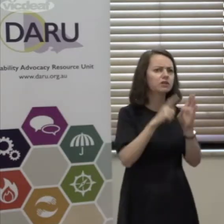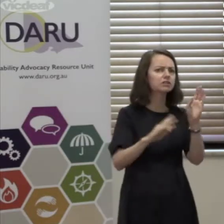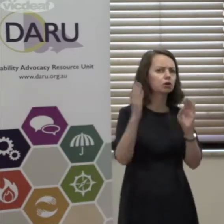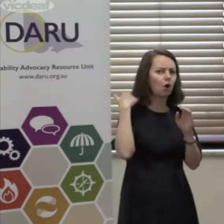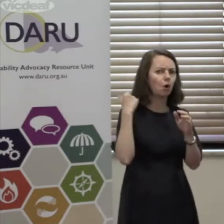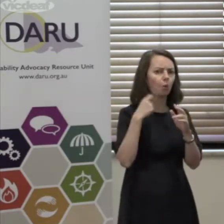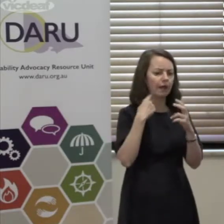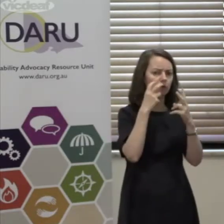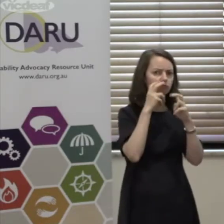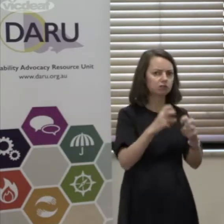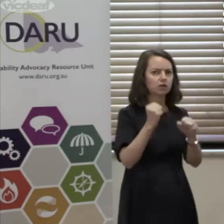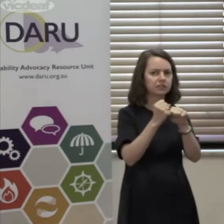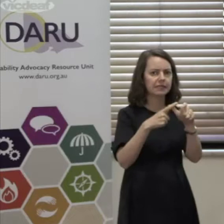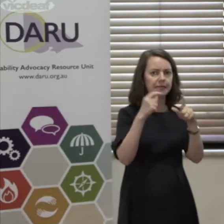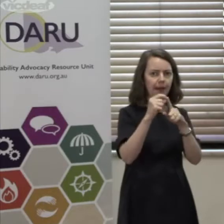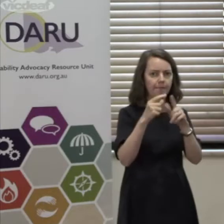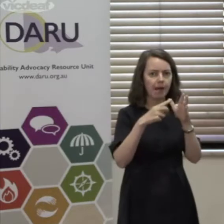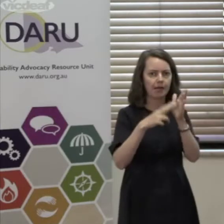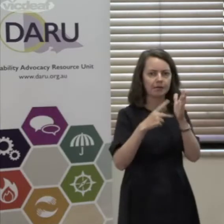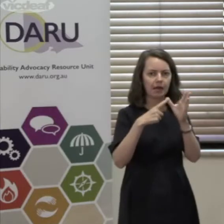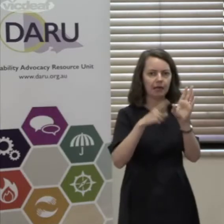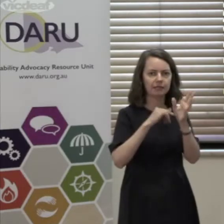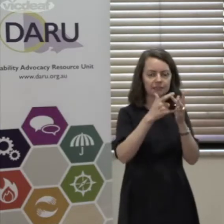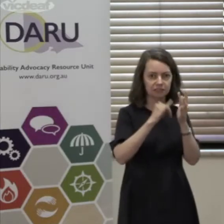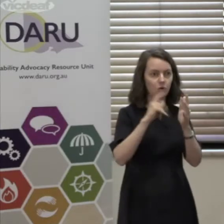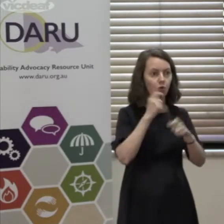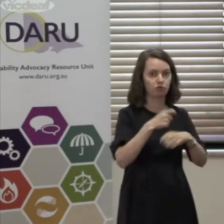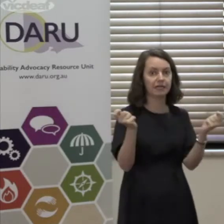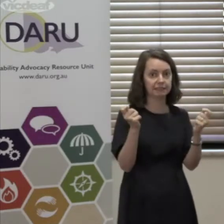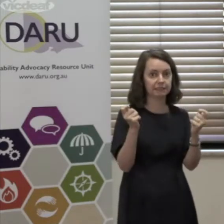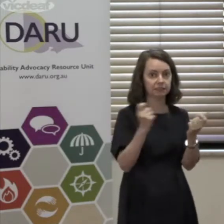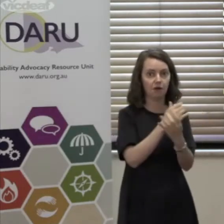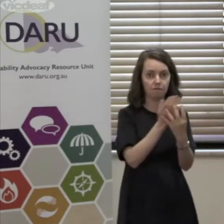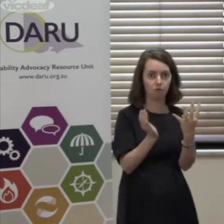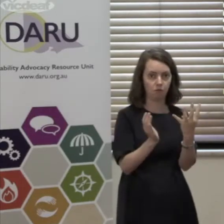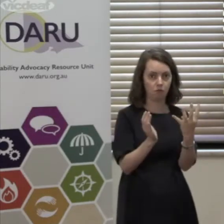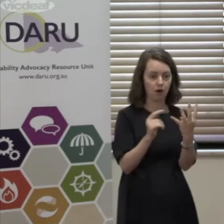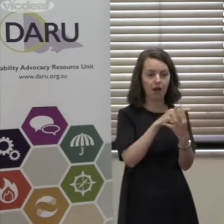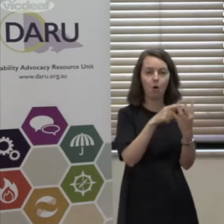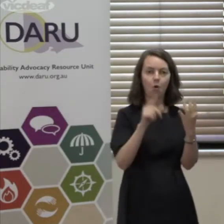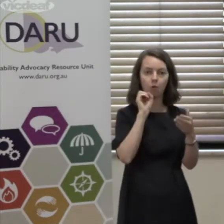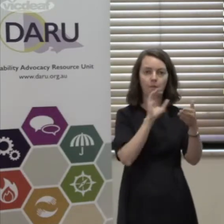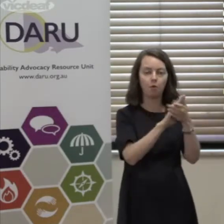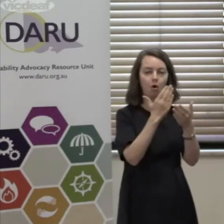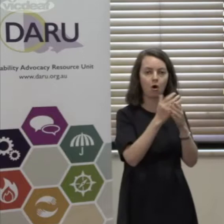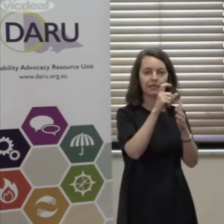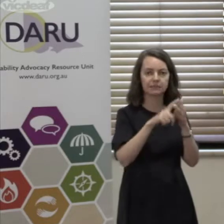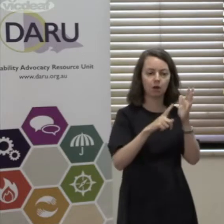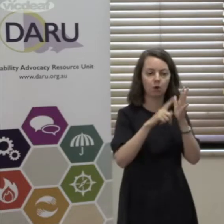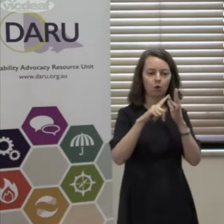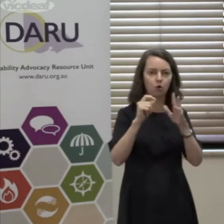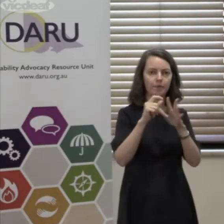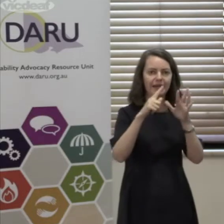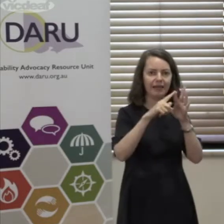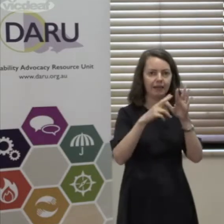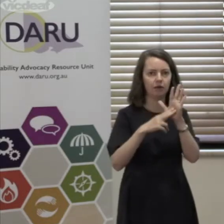a number of people would like to have access to. So we'll be gradually releasing these resources on our Disability Loop e-news over